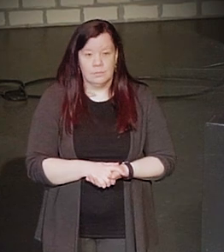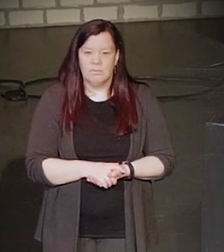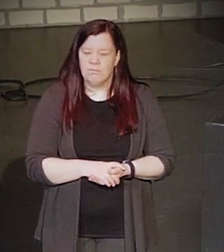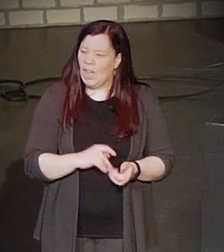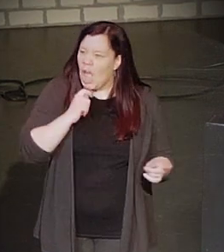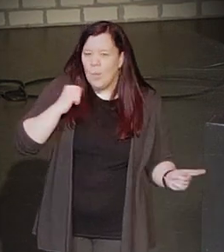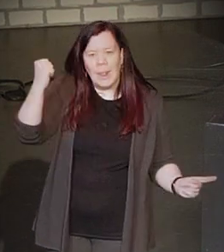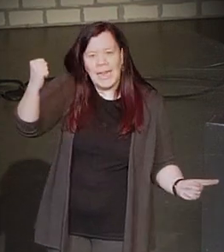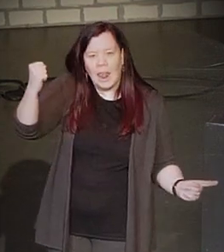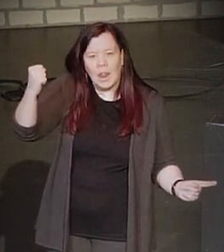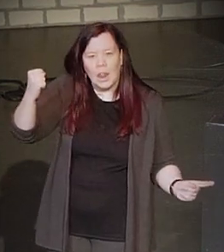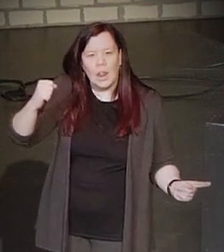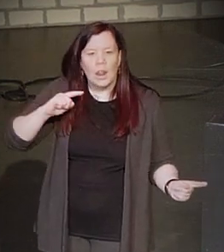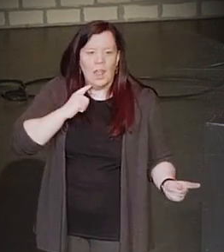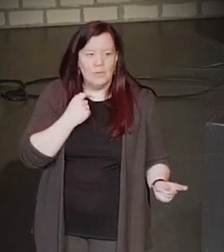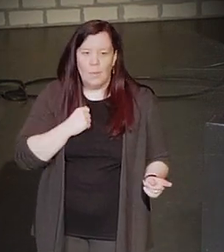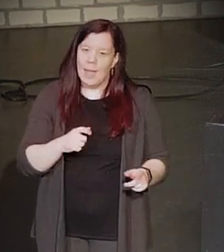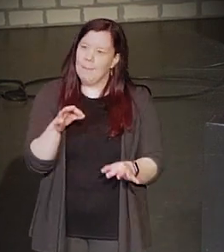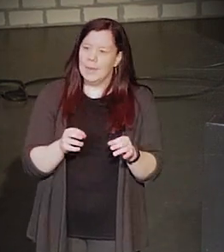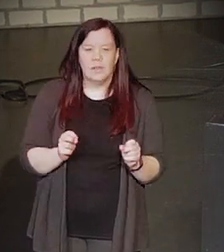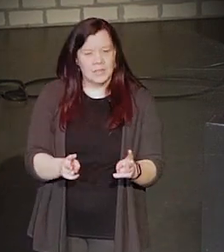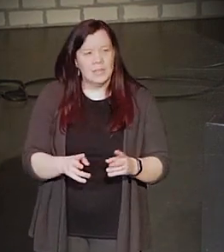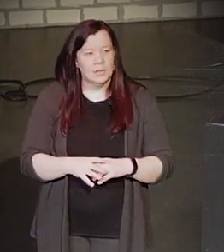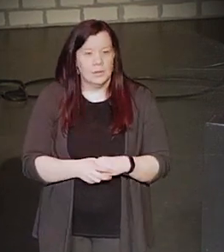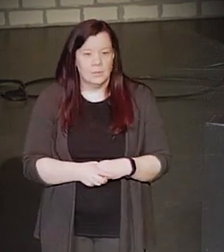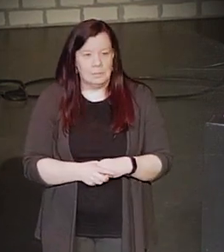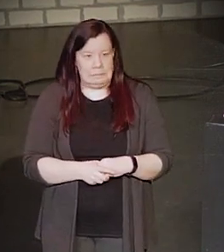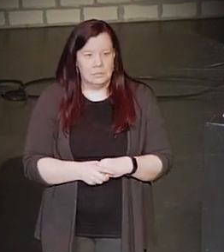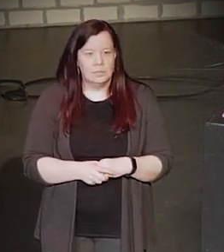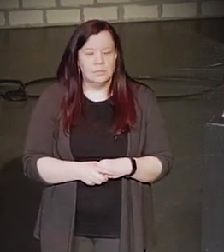kill for your political system.